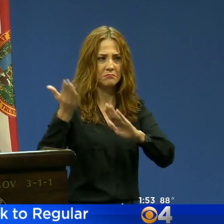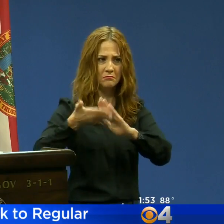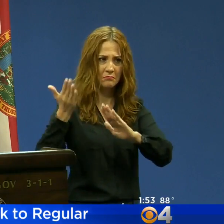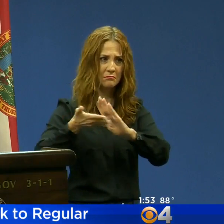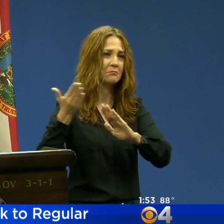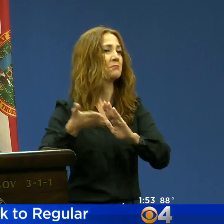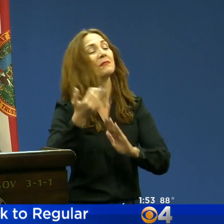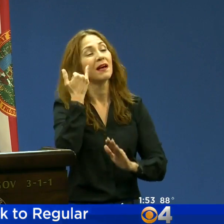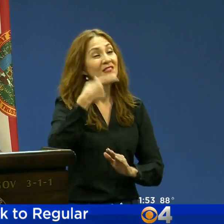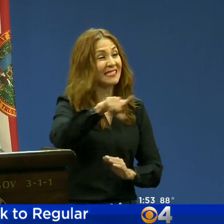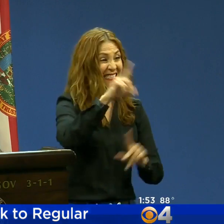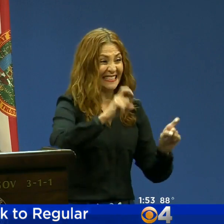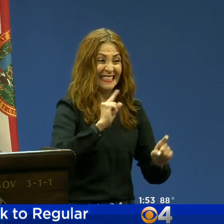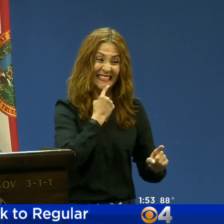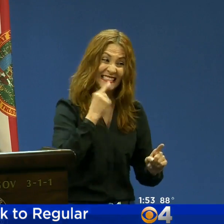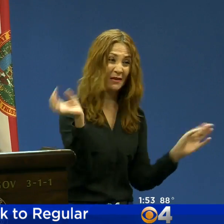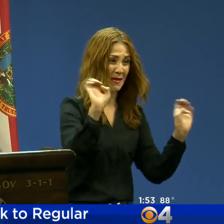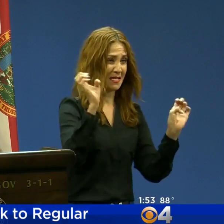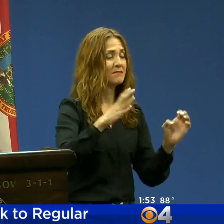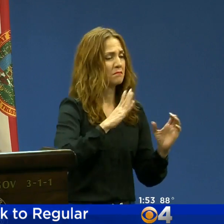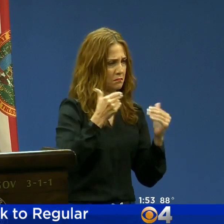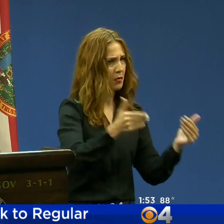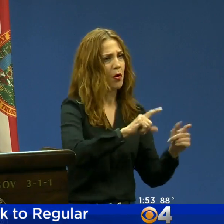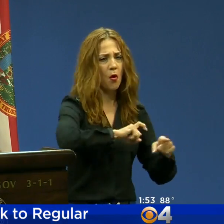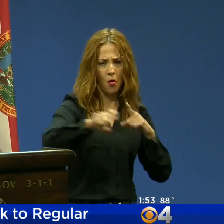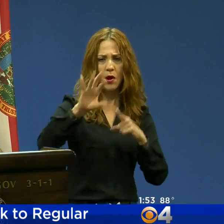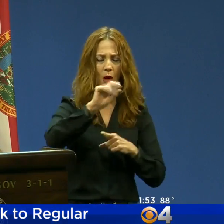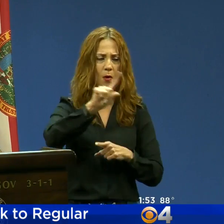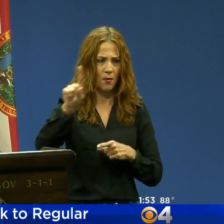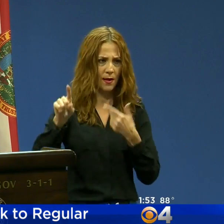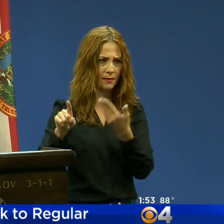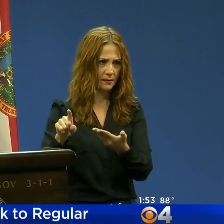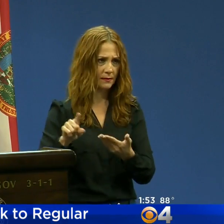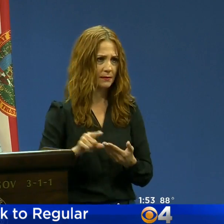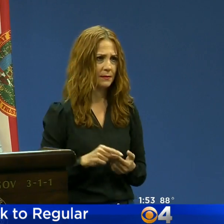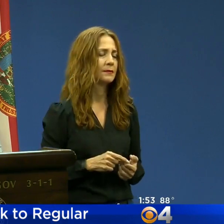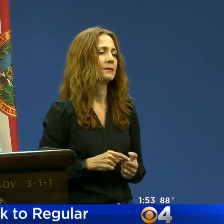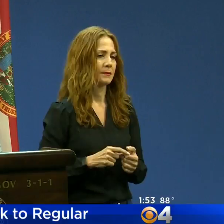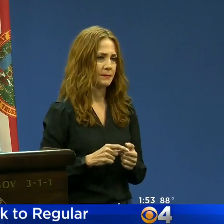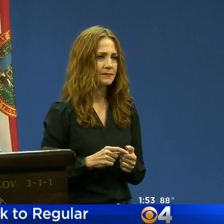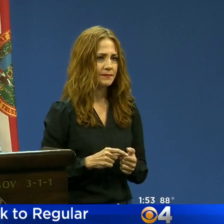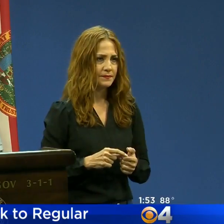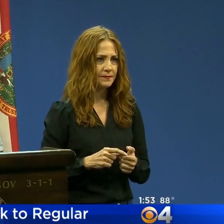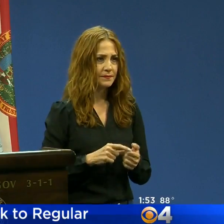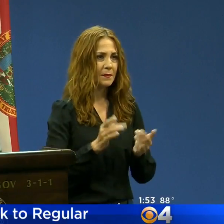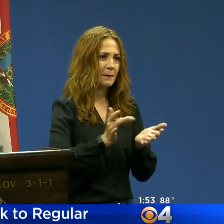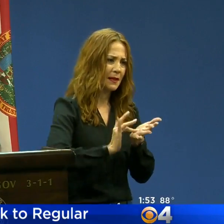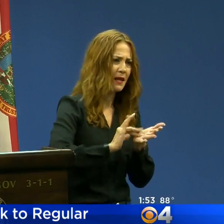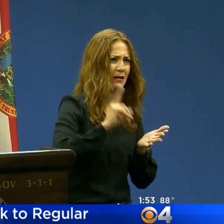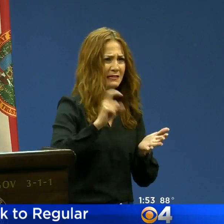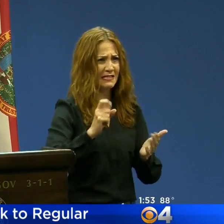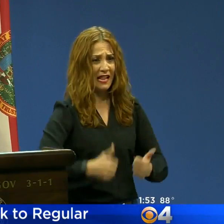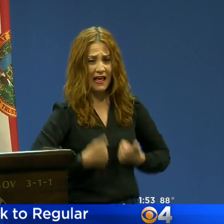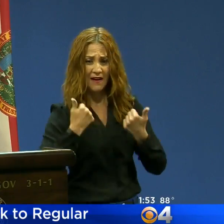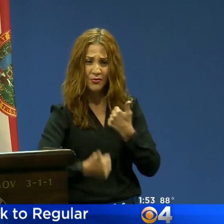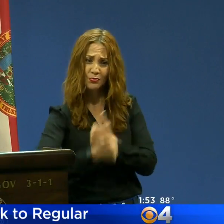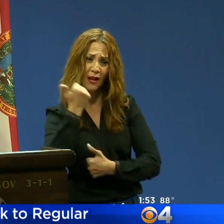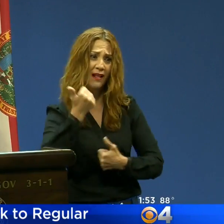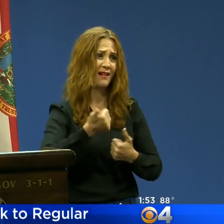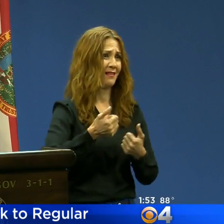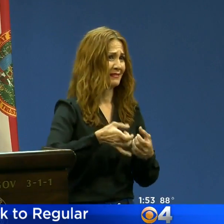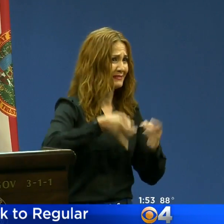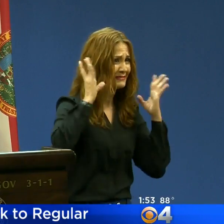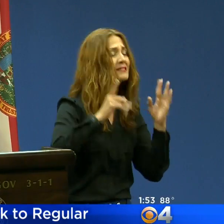emergency. And so if you have an emergency, if you think it's life-threatening, or if you have an emergency, medical emergency, etc., please call